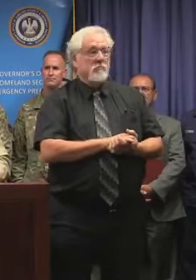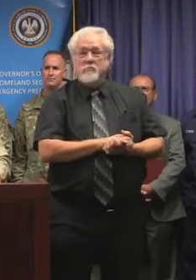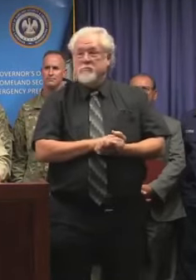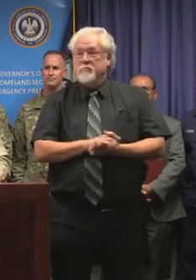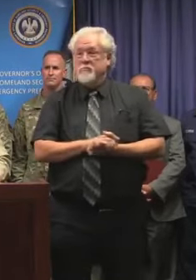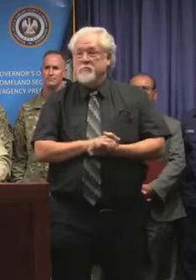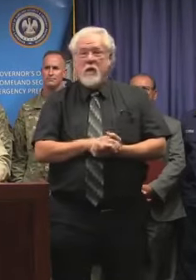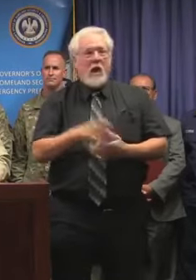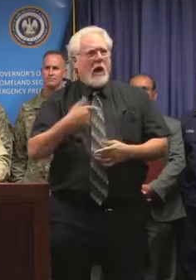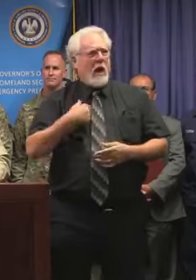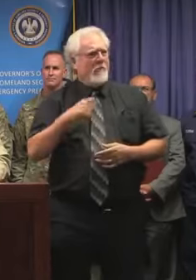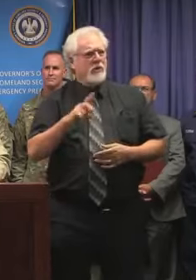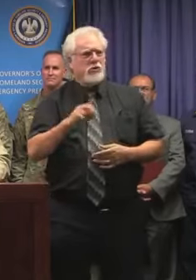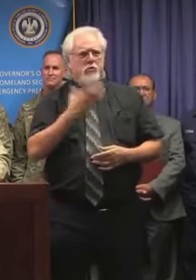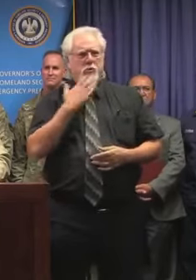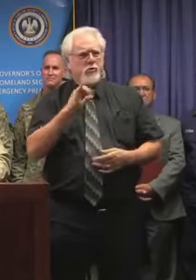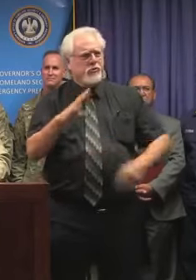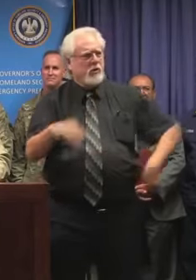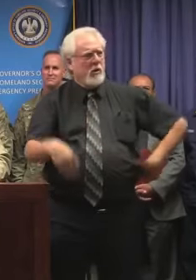I must have done a really good job.